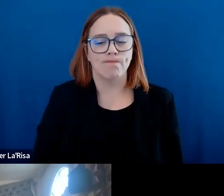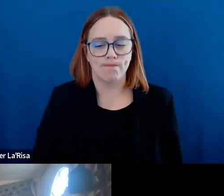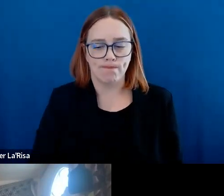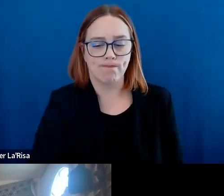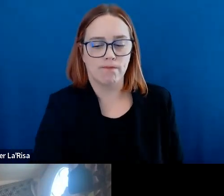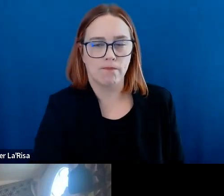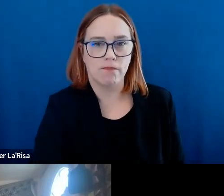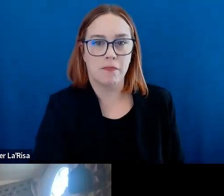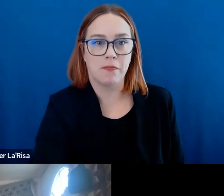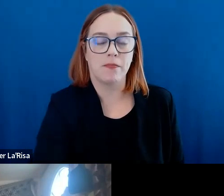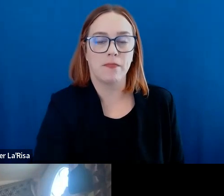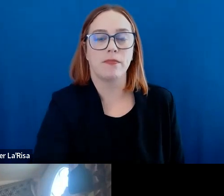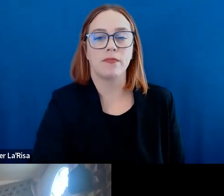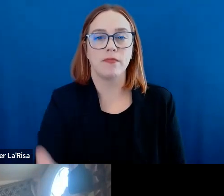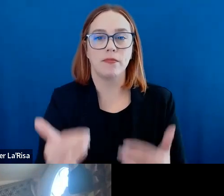elevating the